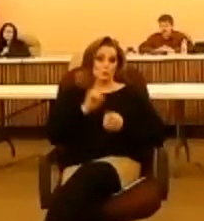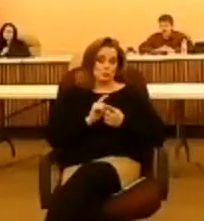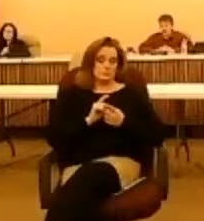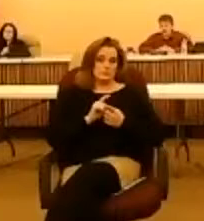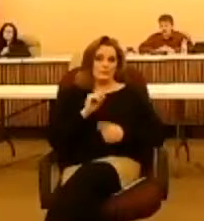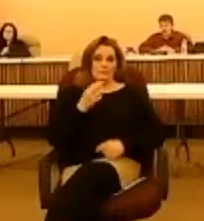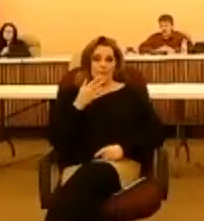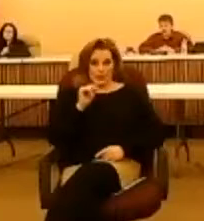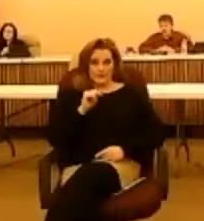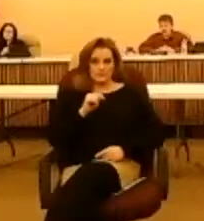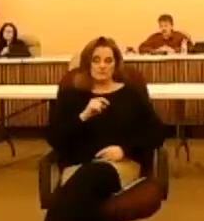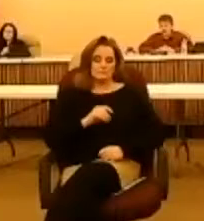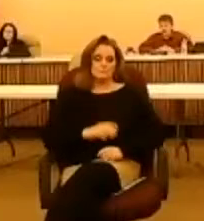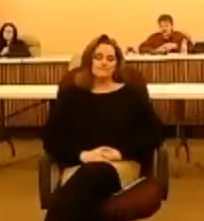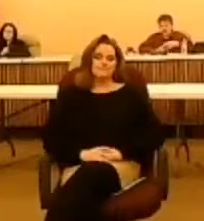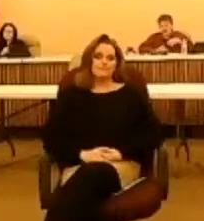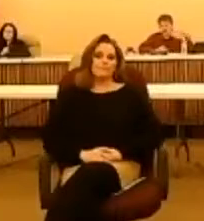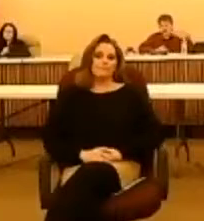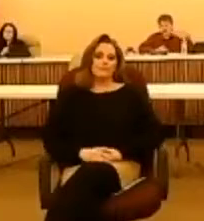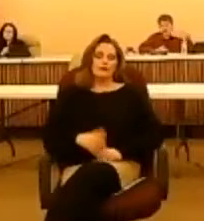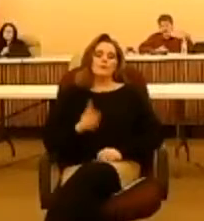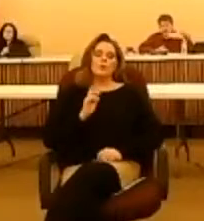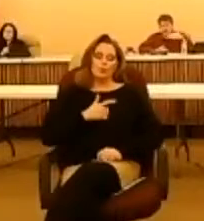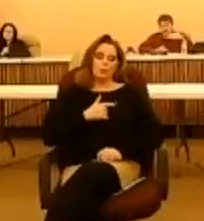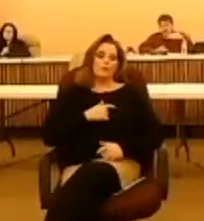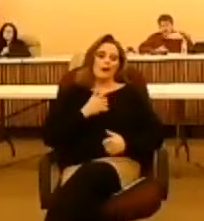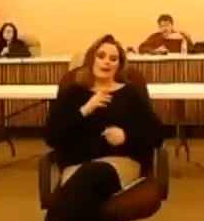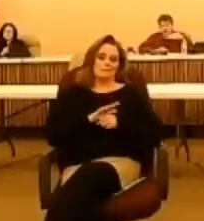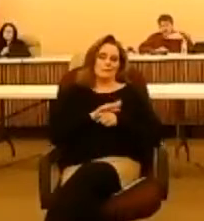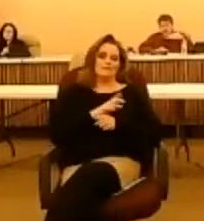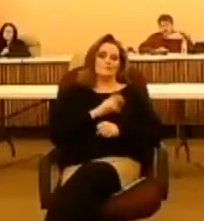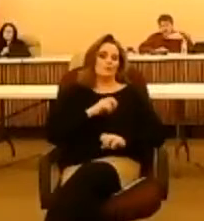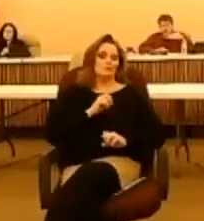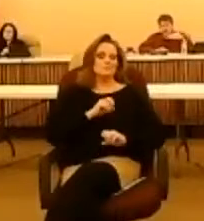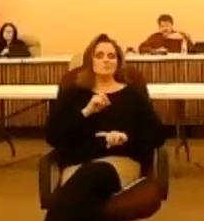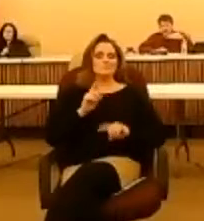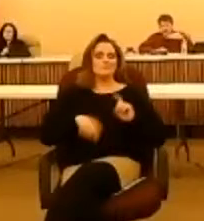or the foliage on it. We'd want it tall enough so that you don't see the